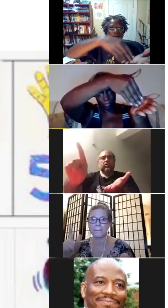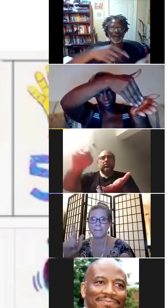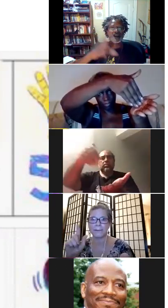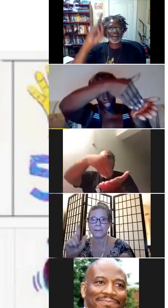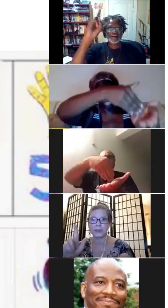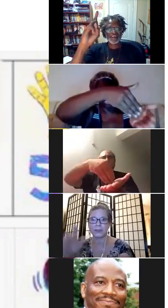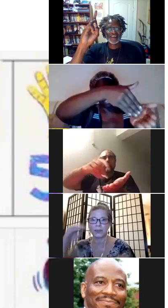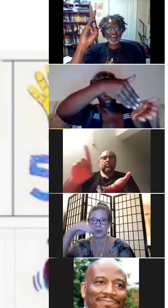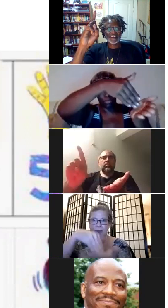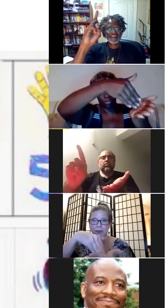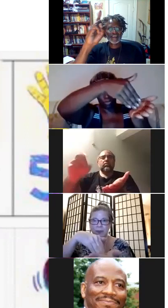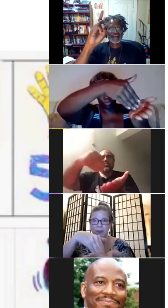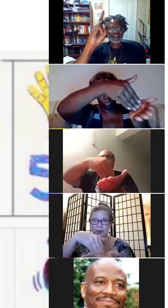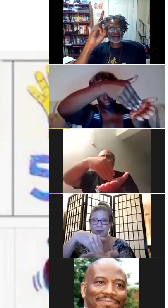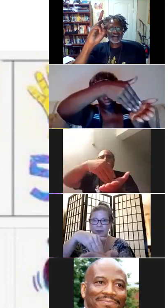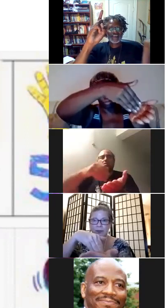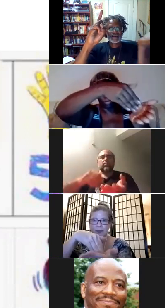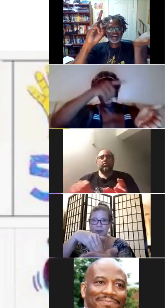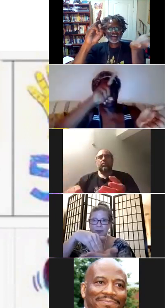Oh, okay. Very distinguishable.